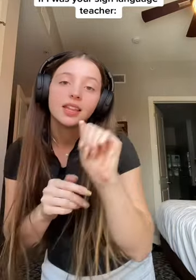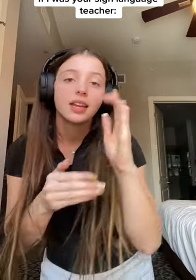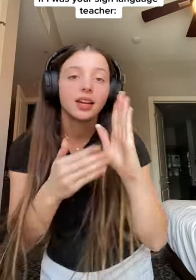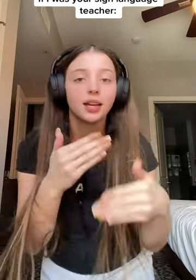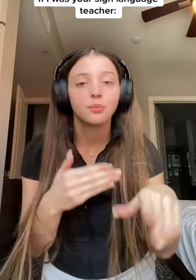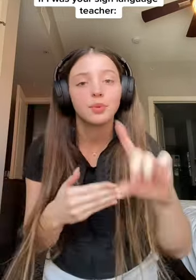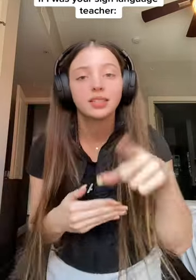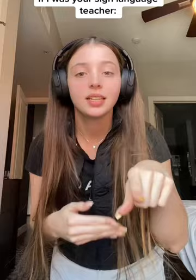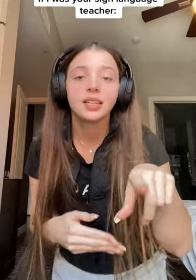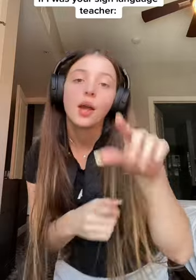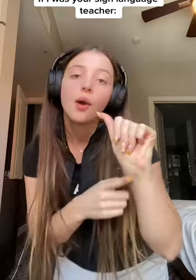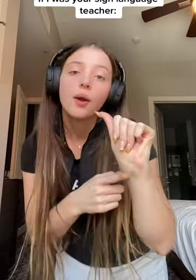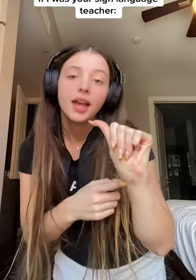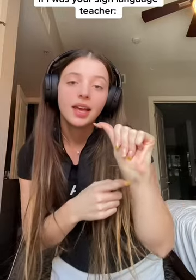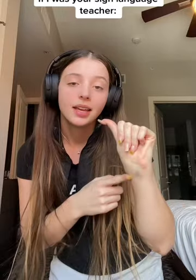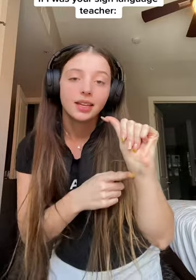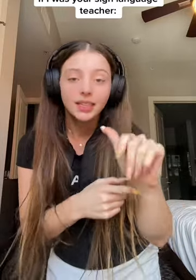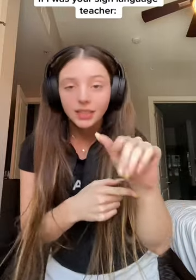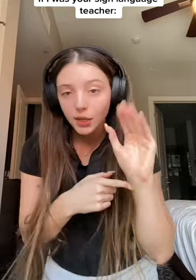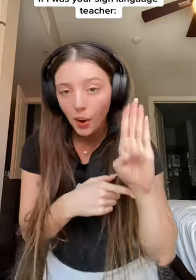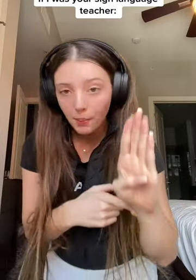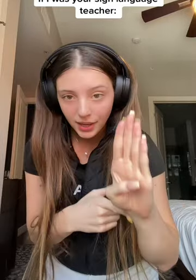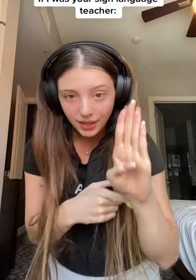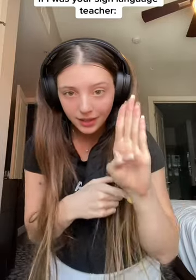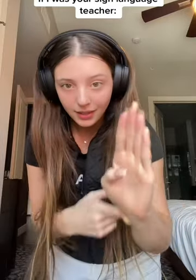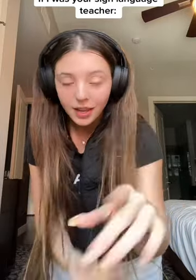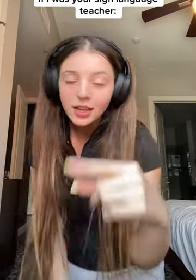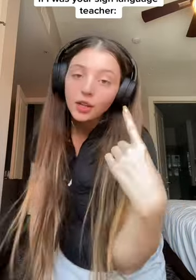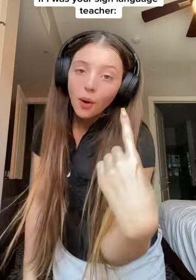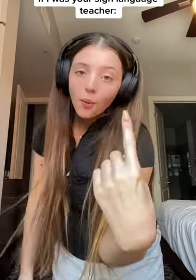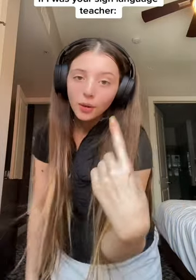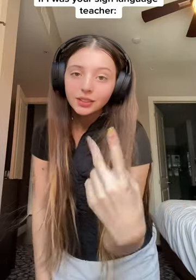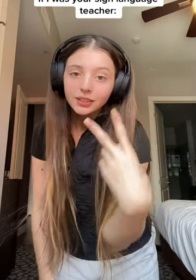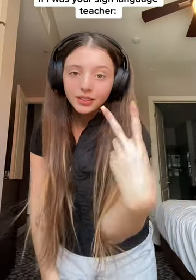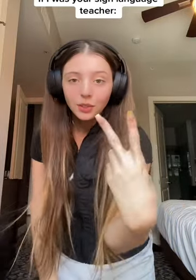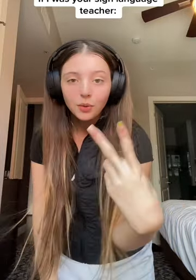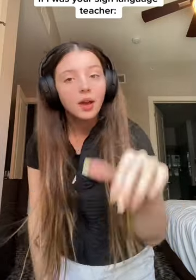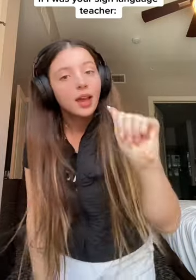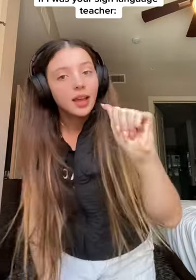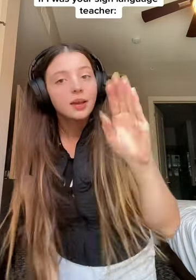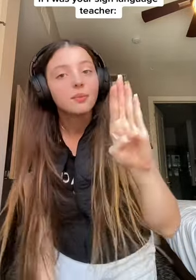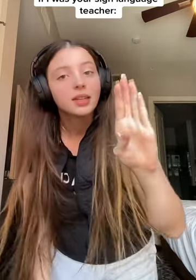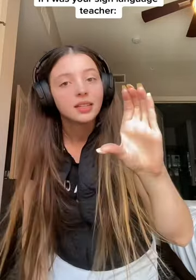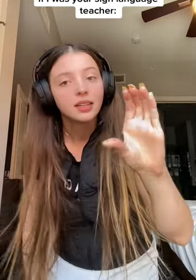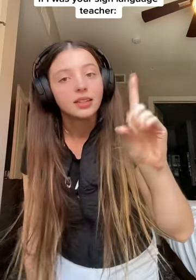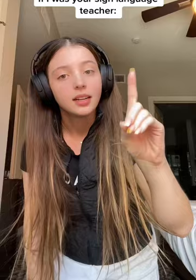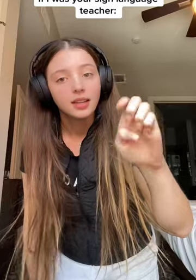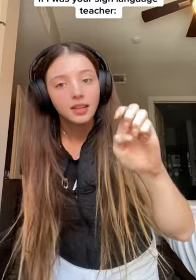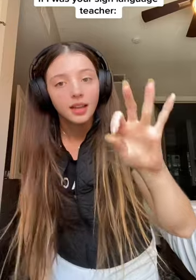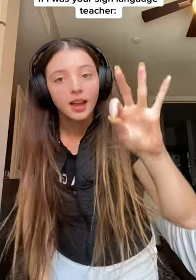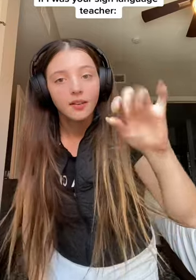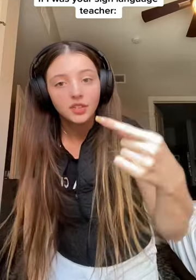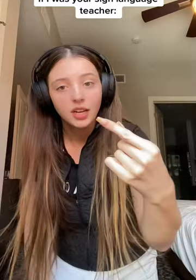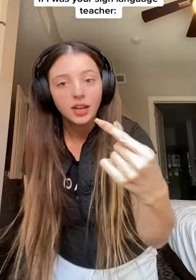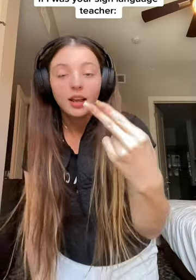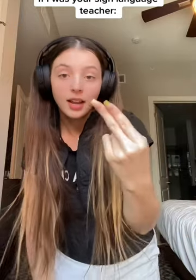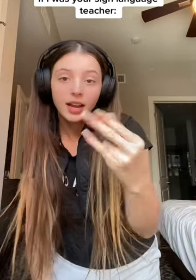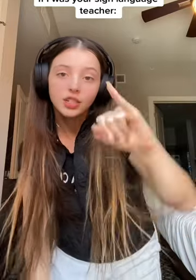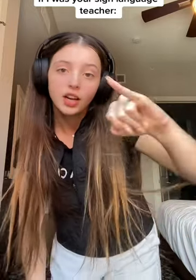end with Z. Yo A, yo B, yo 1, 2, A, B, C, D, E, F, G, H, I, J,